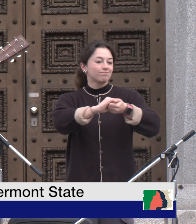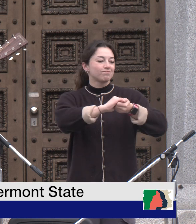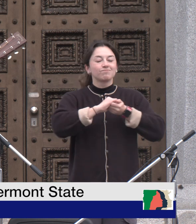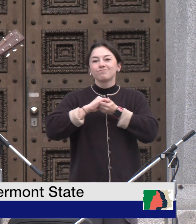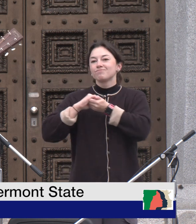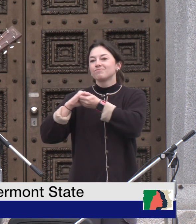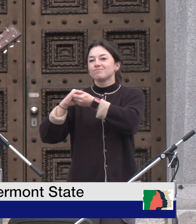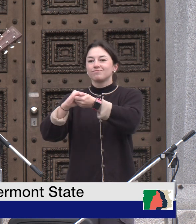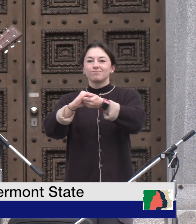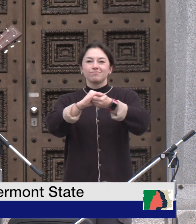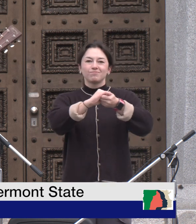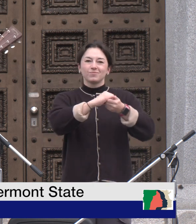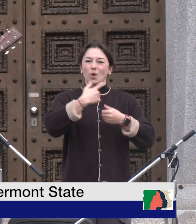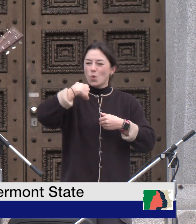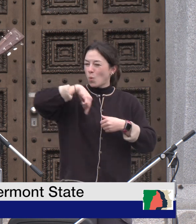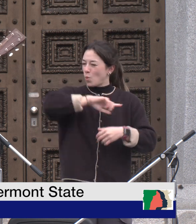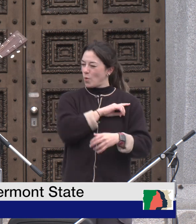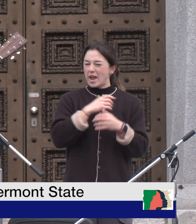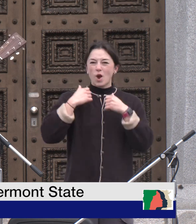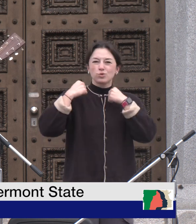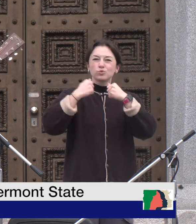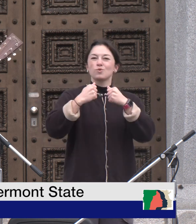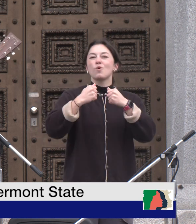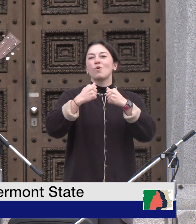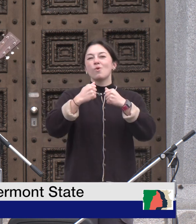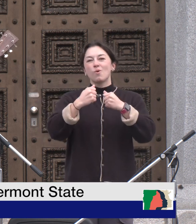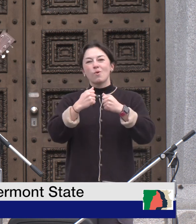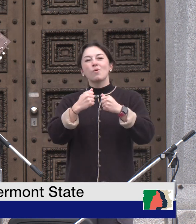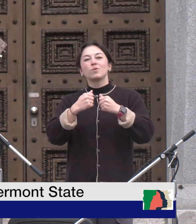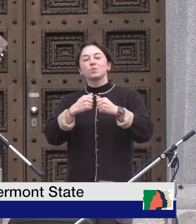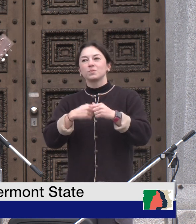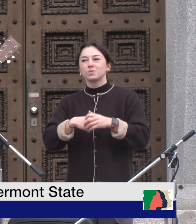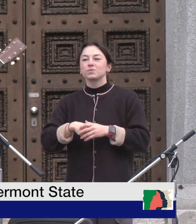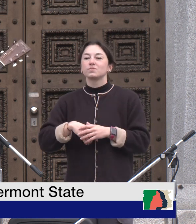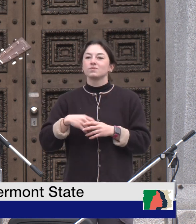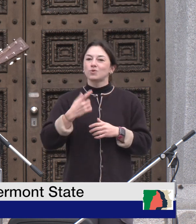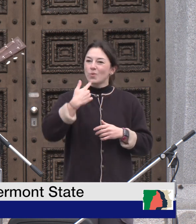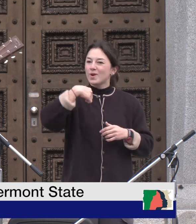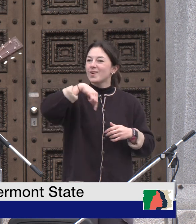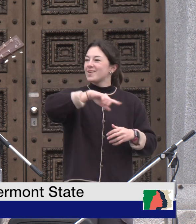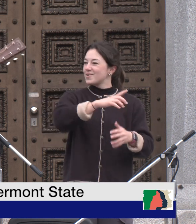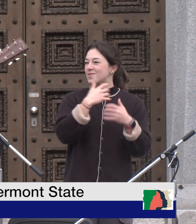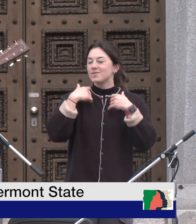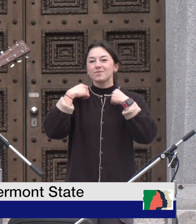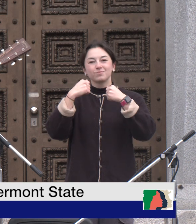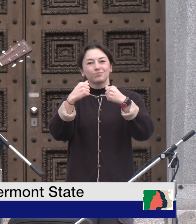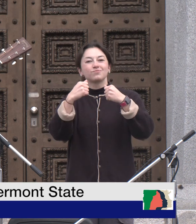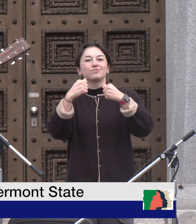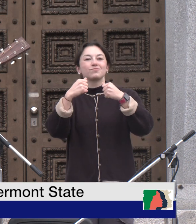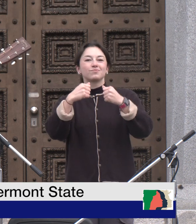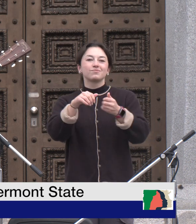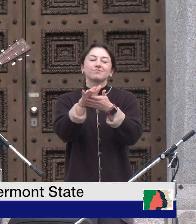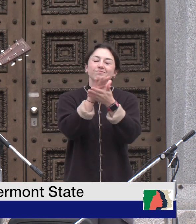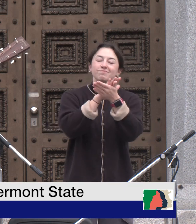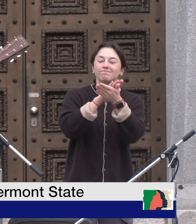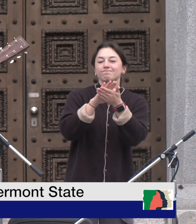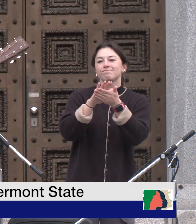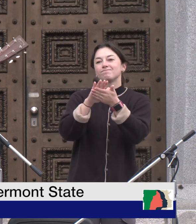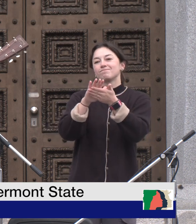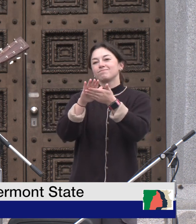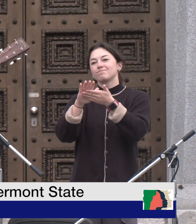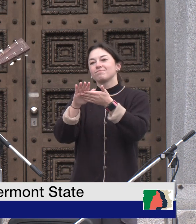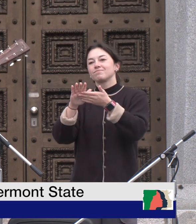'Cause we are stronger than that. We are stronger than that. We